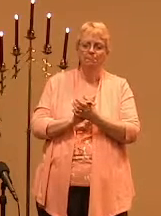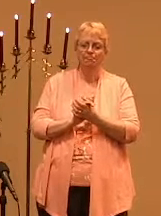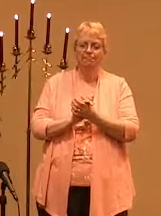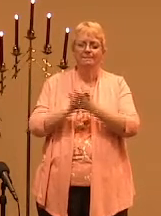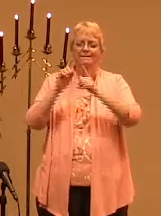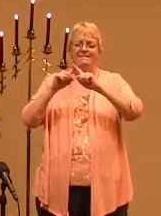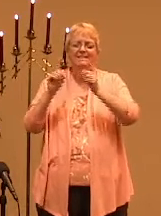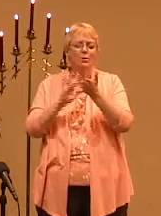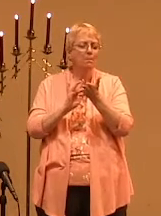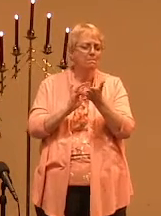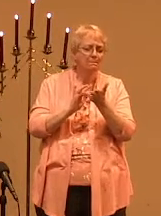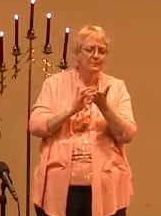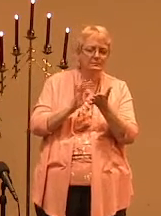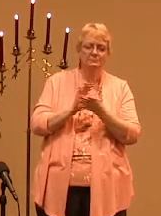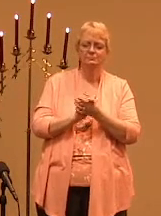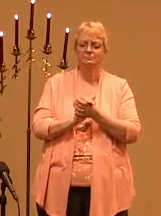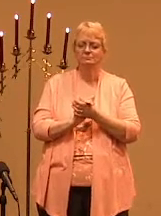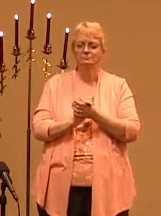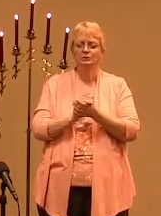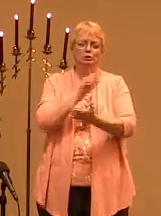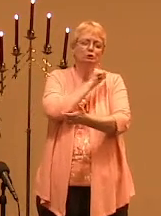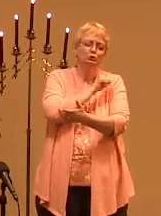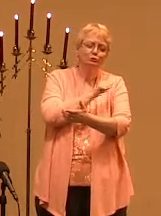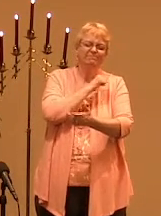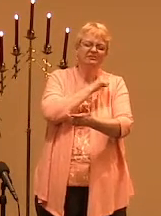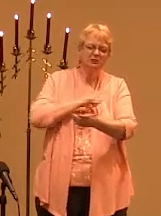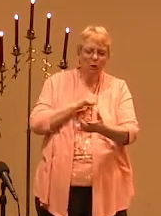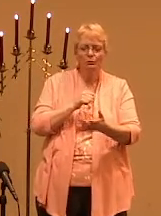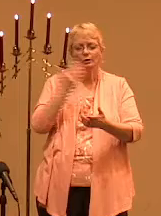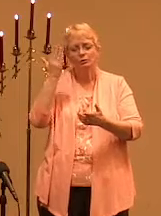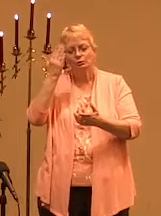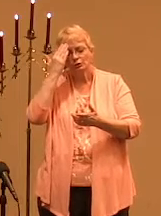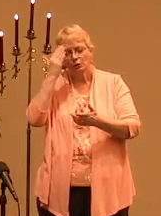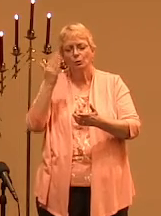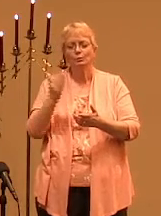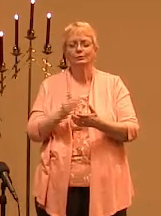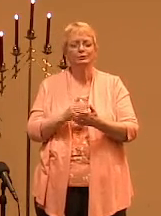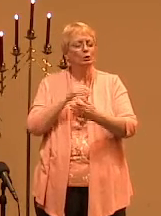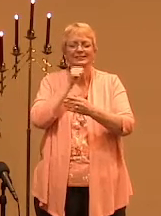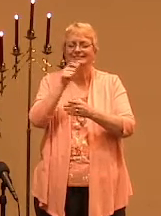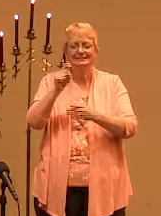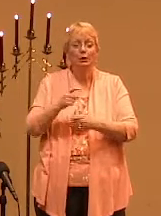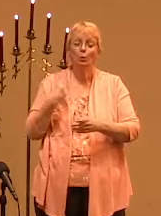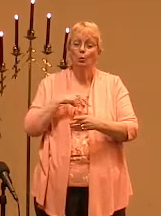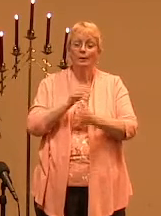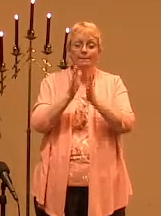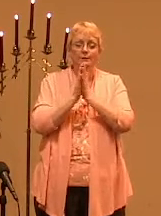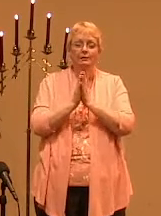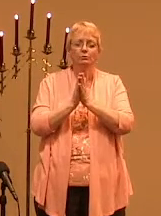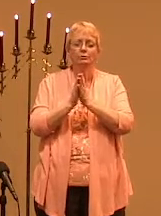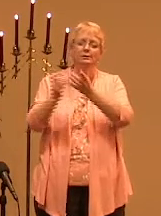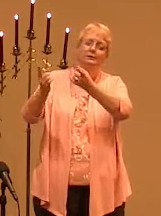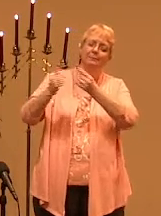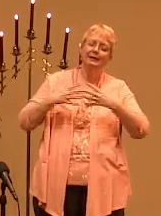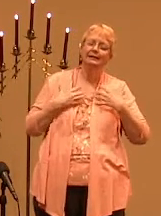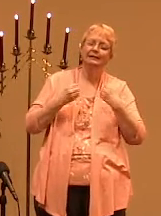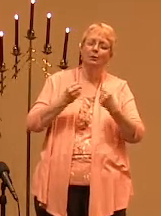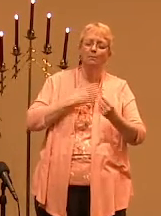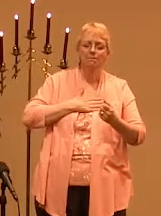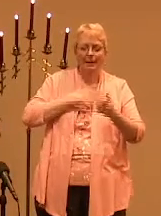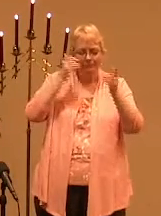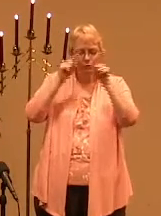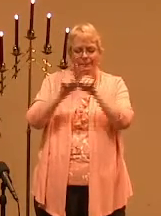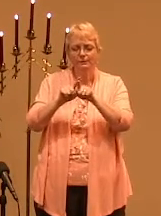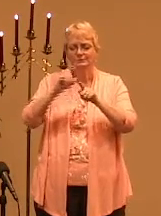certain medications and surgeries, but we know that you don't need them. We pray, Lord God, that you would intervene and heal Michael's